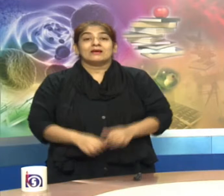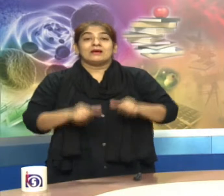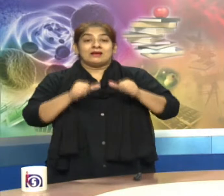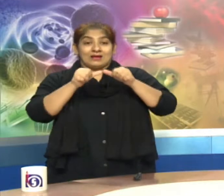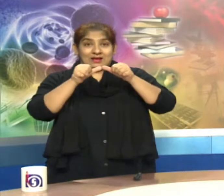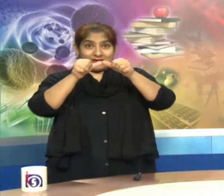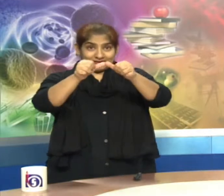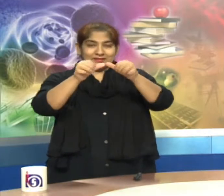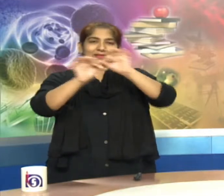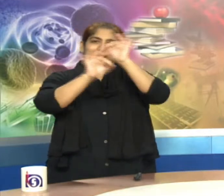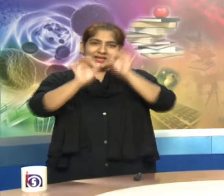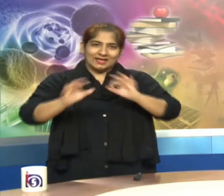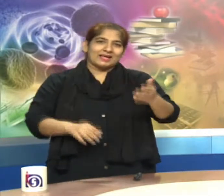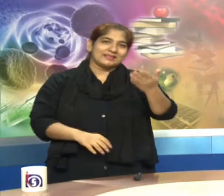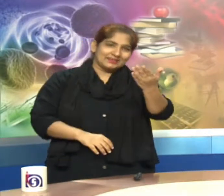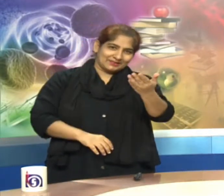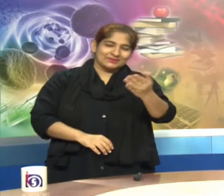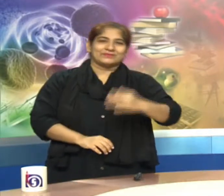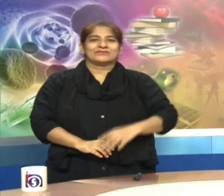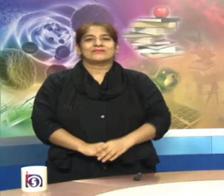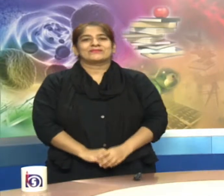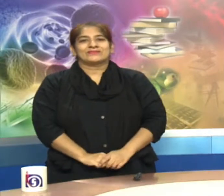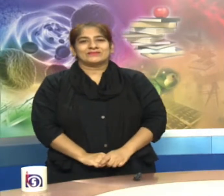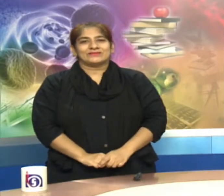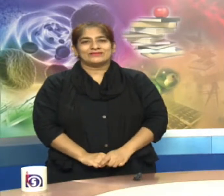Answer has already been discussed in the video.